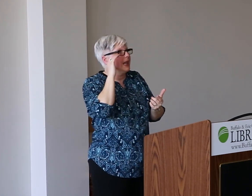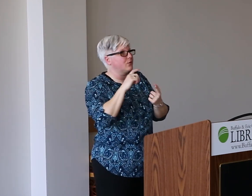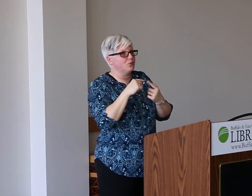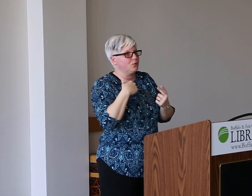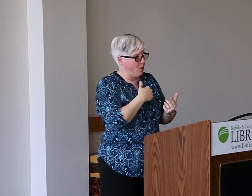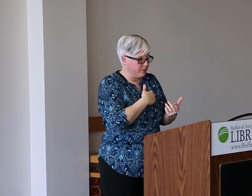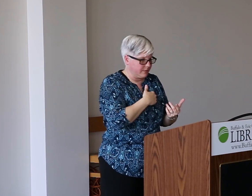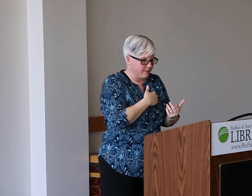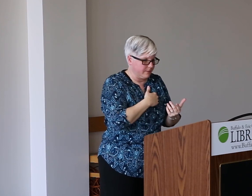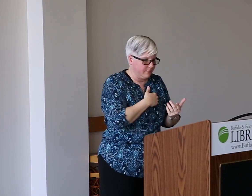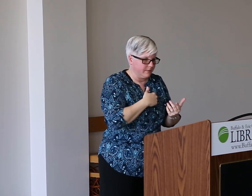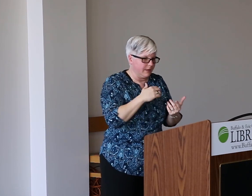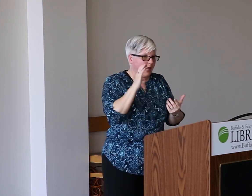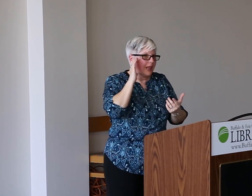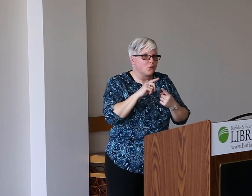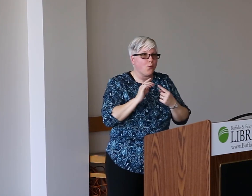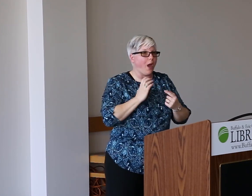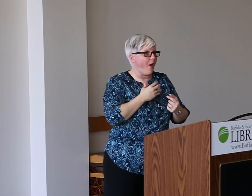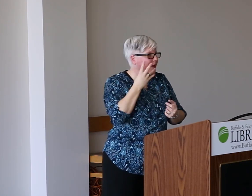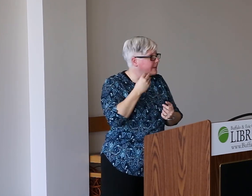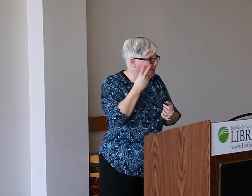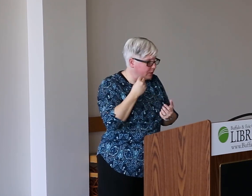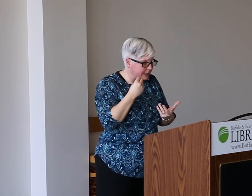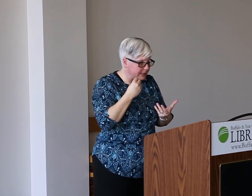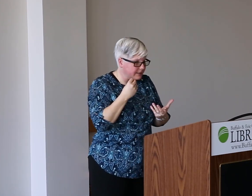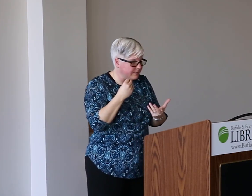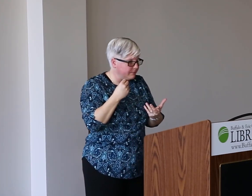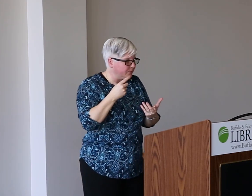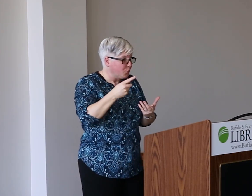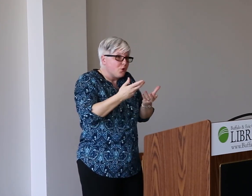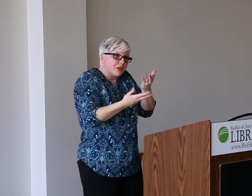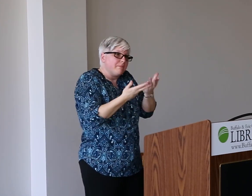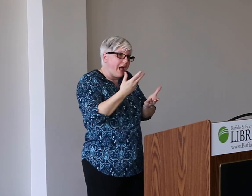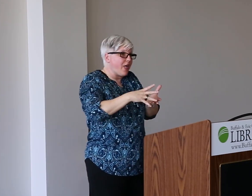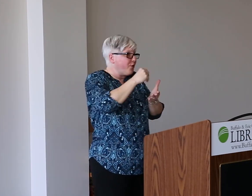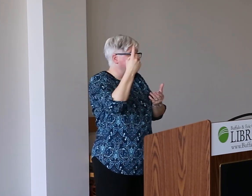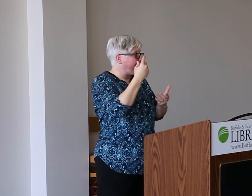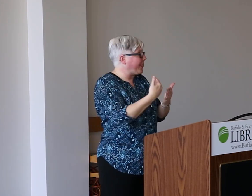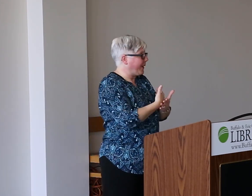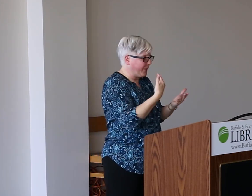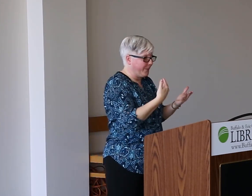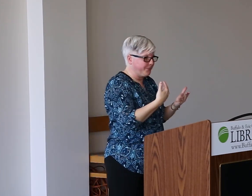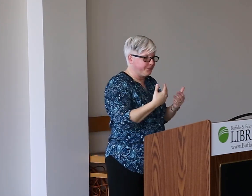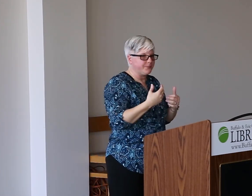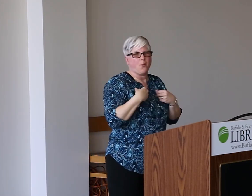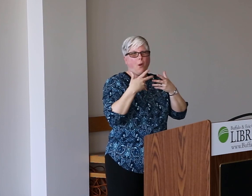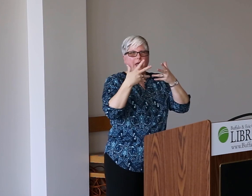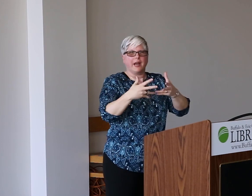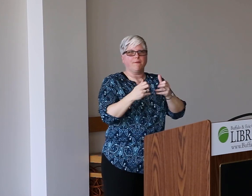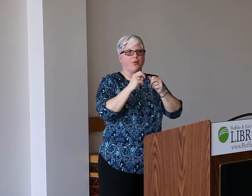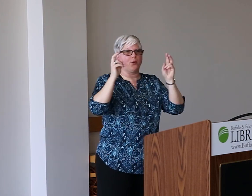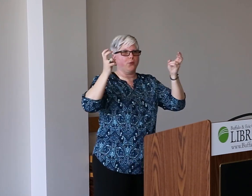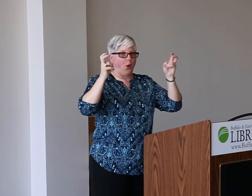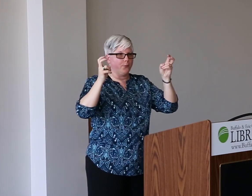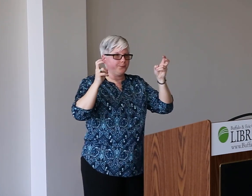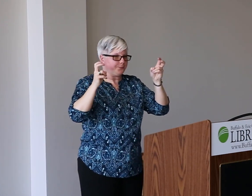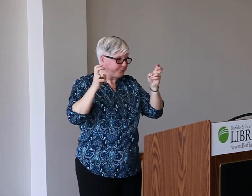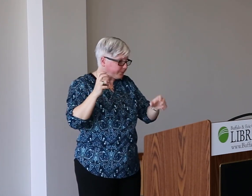just need you to listen to us. Listen to our experience. And you might learn something new. And I want to leave you